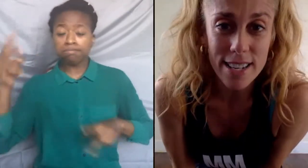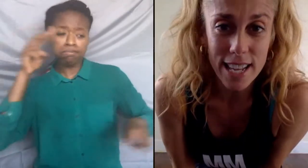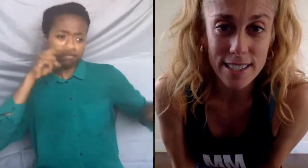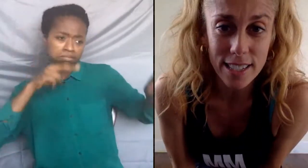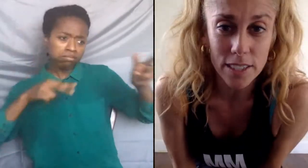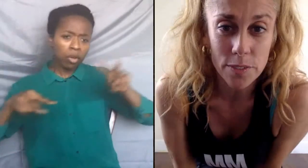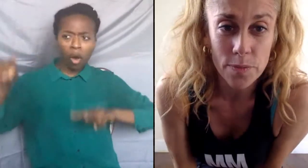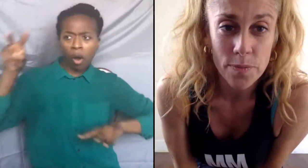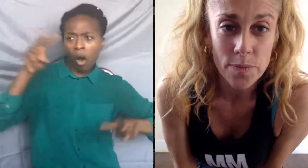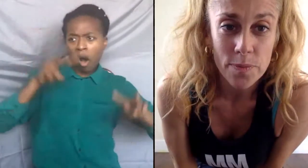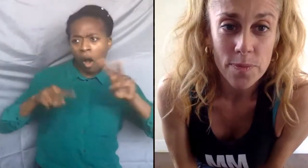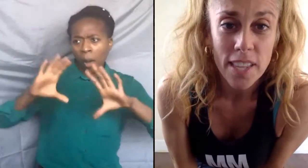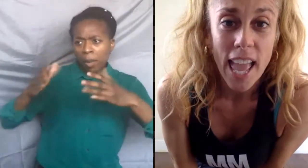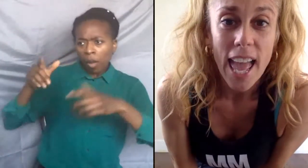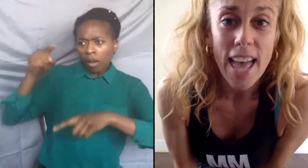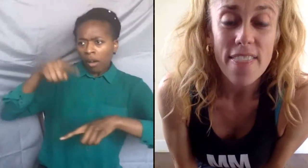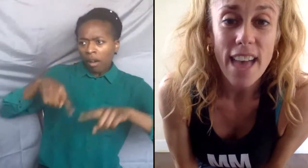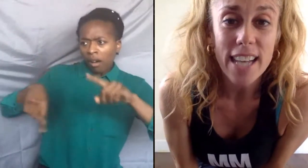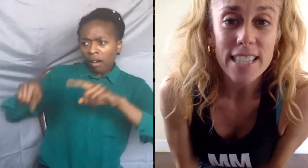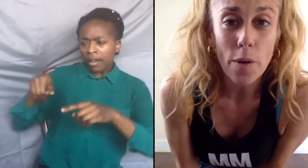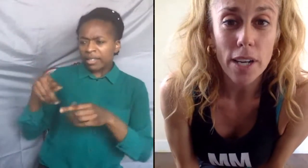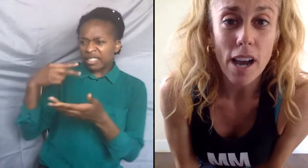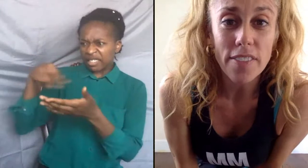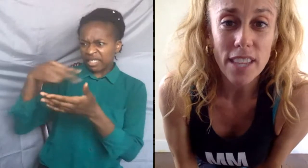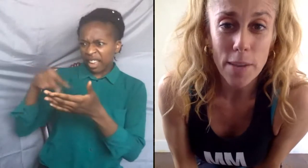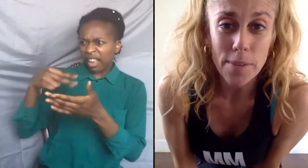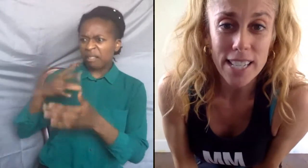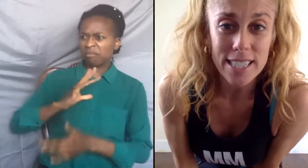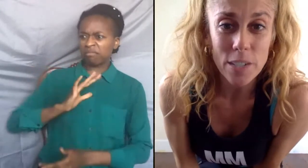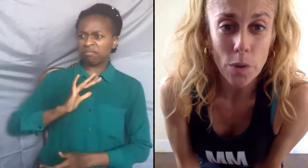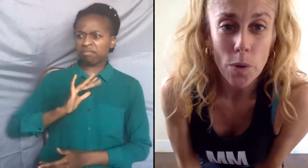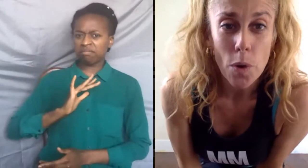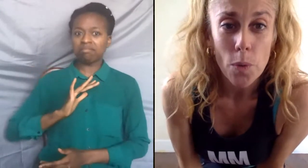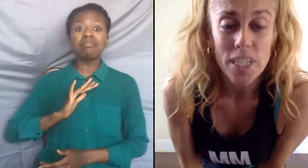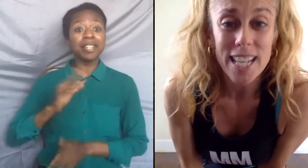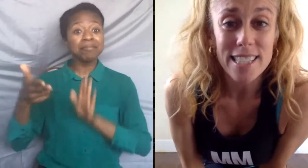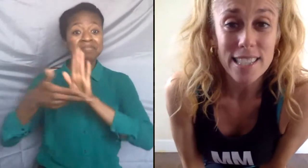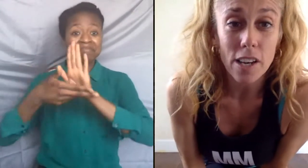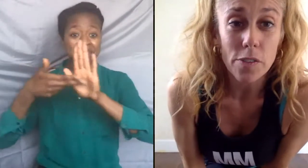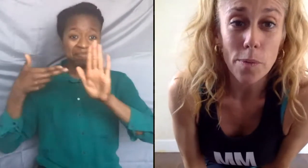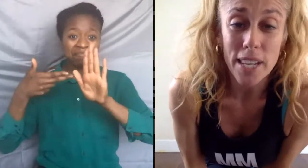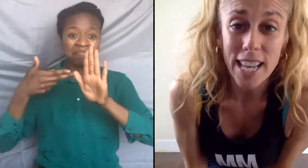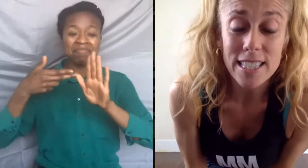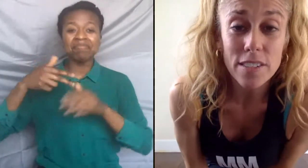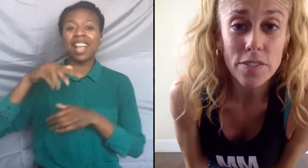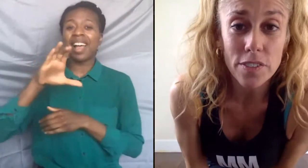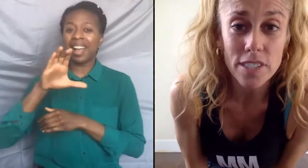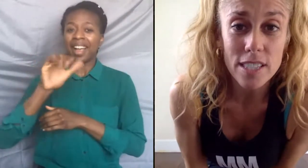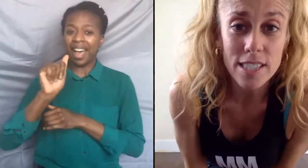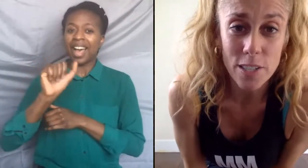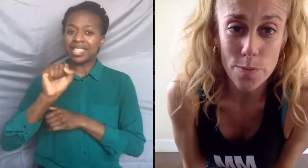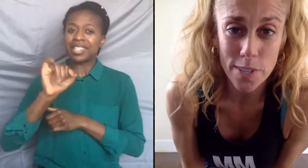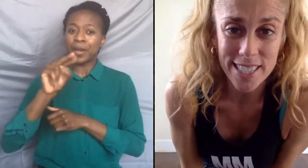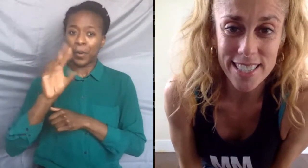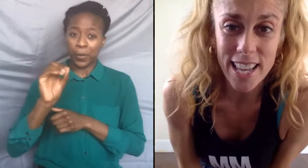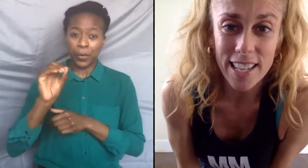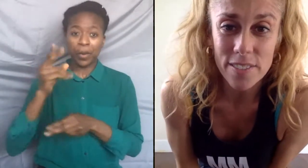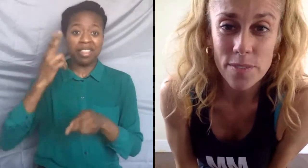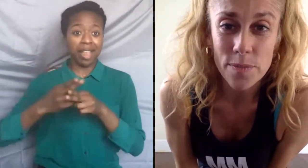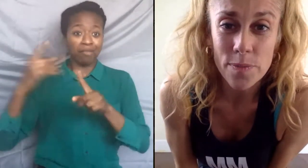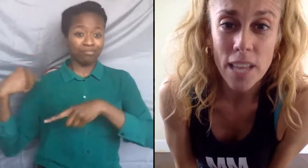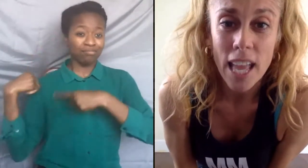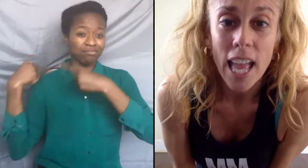casino are dancing. And that is how it got the name casino, which has stuck from the 1950s till the present